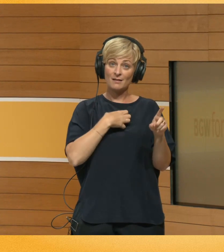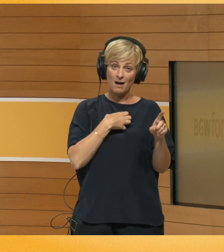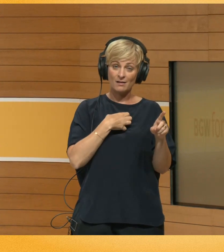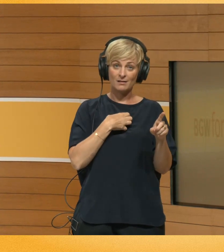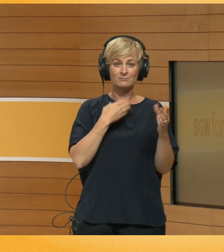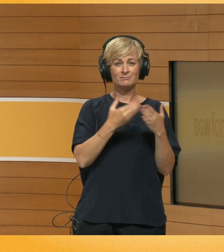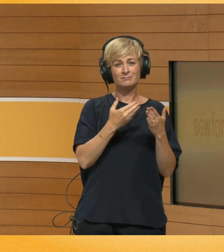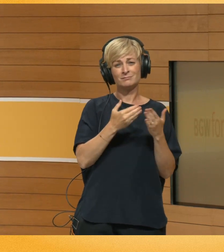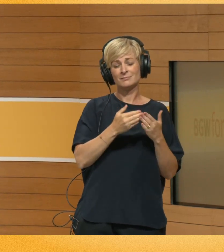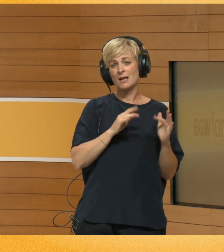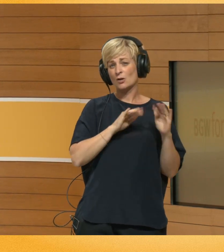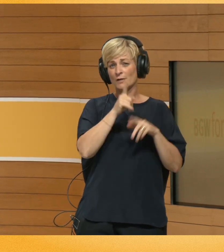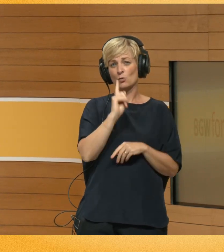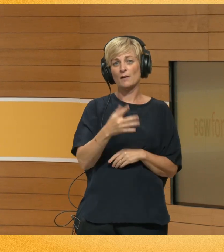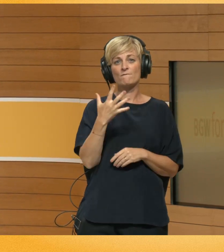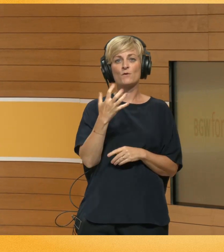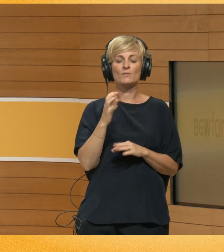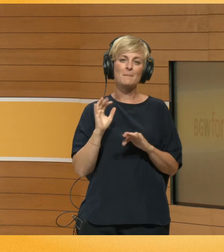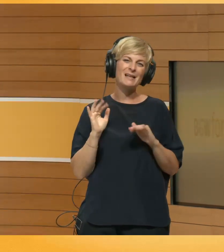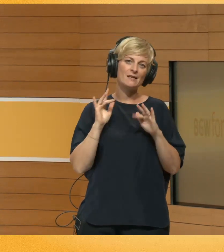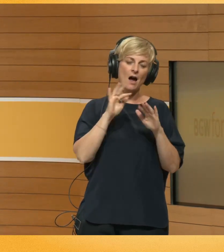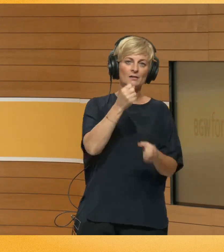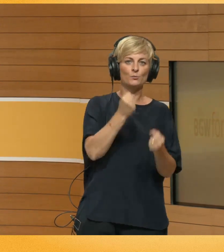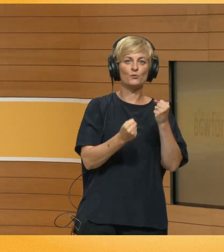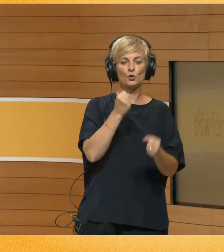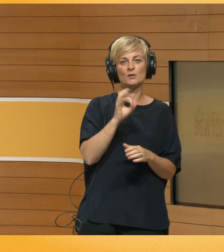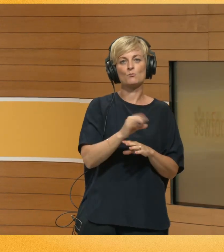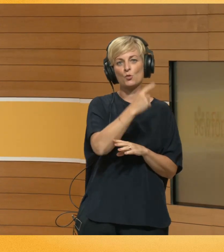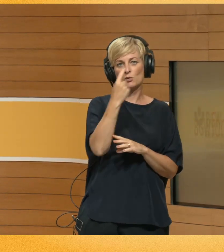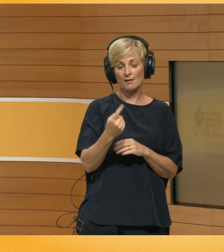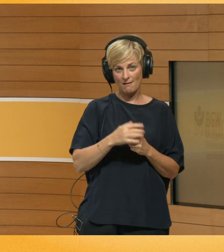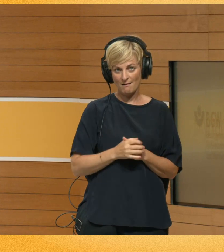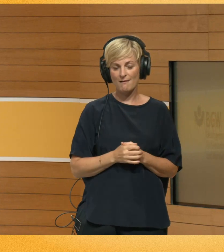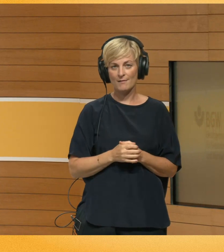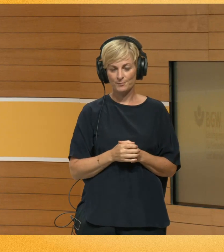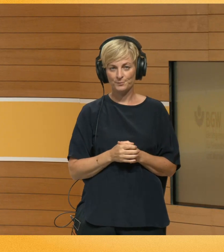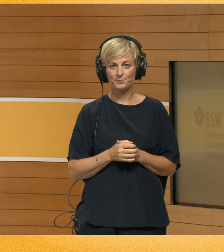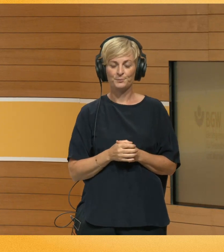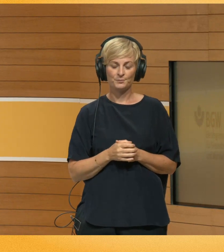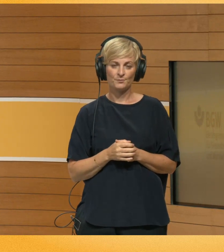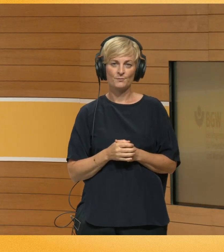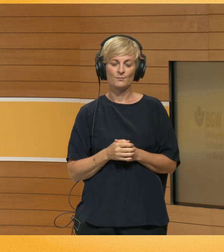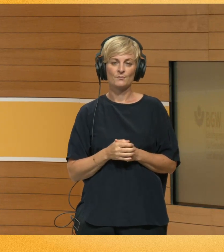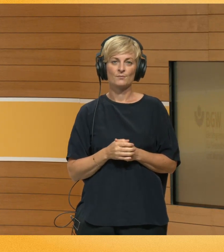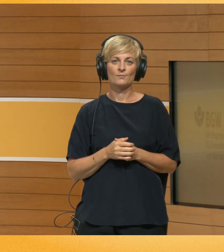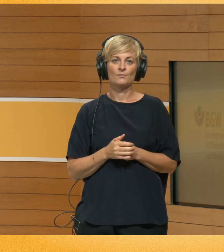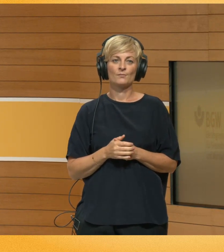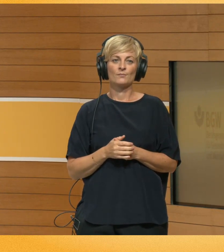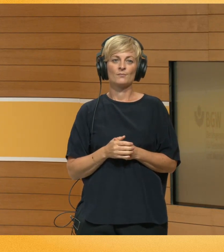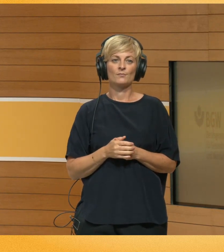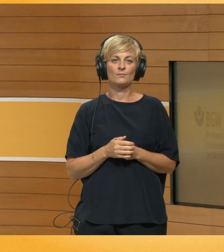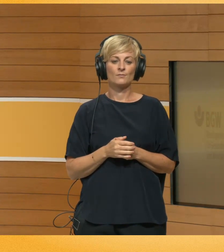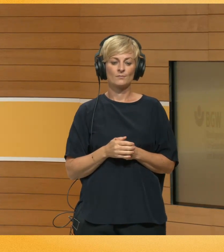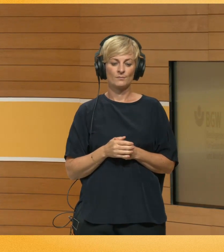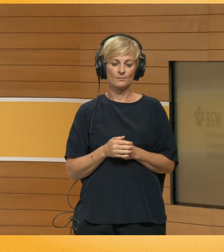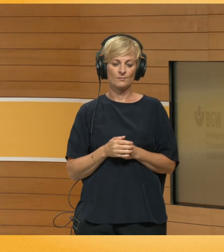our economic resources. Health is wealth. We've seen with the pandemic, once people are unfit and well, they can't have a job, they don't